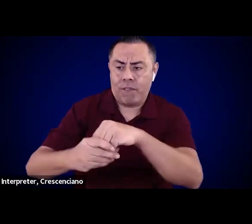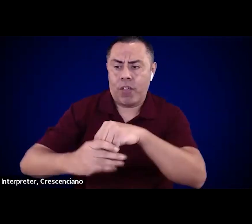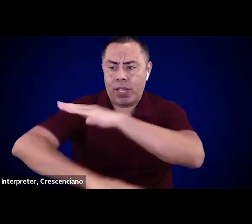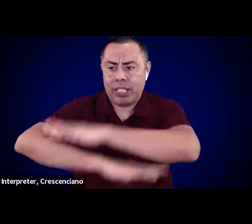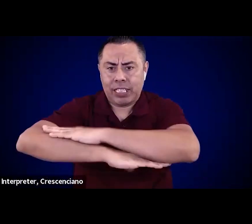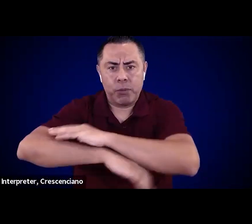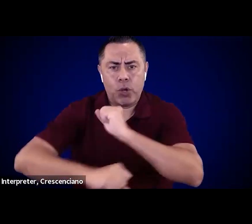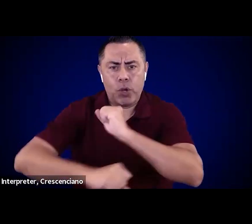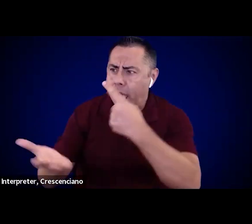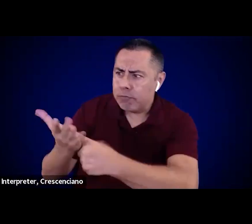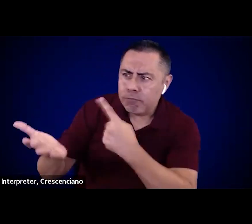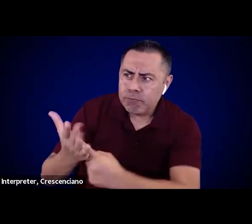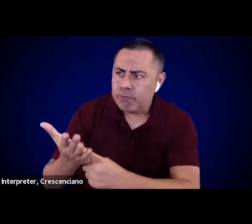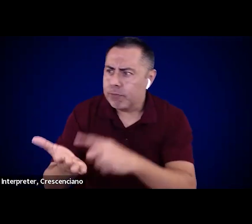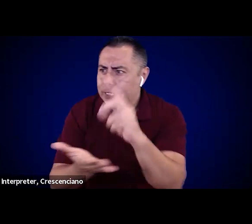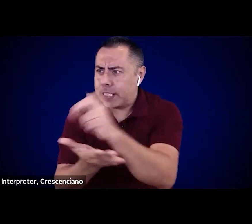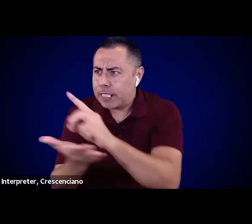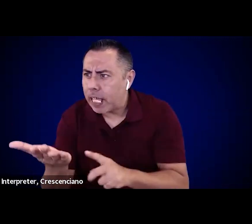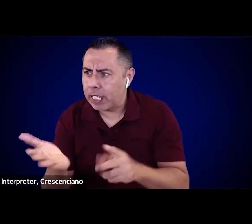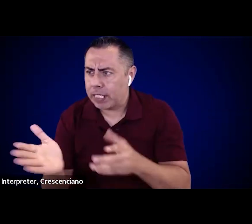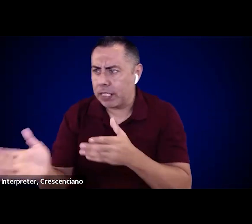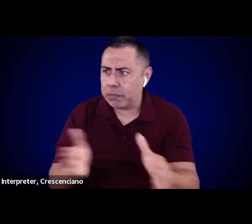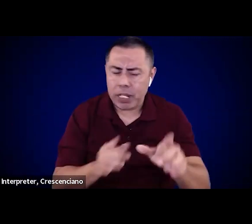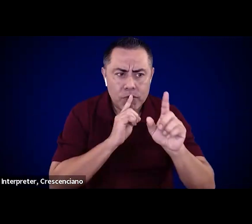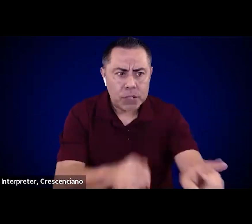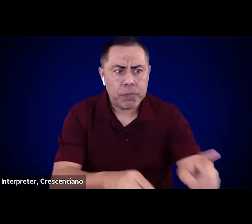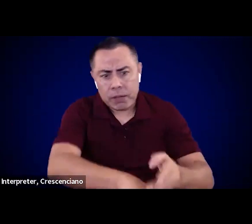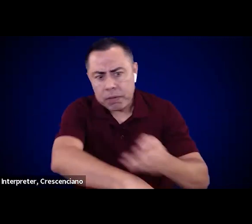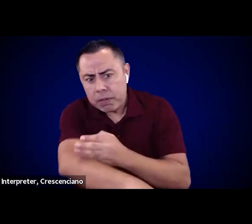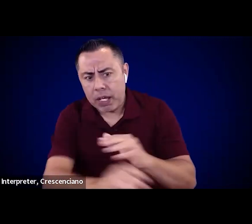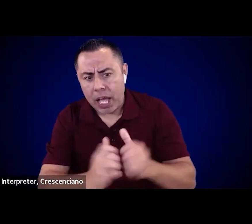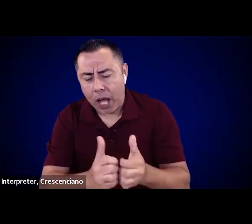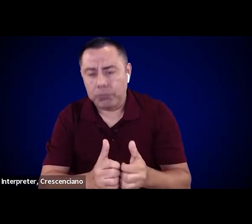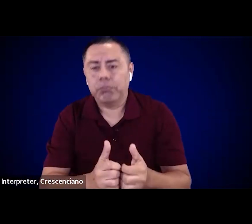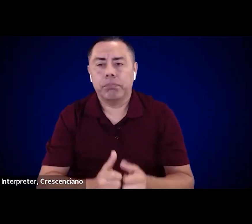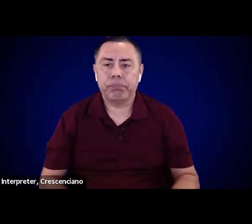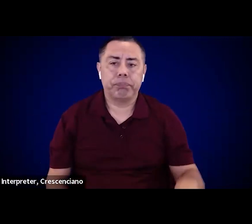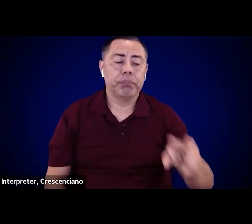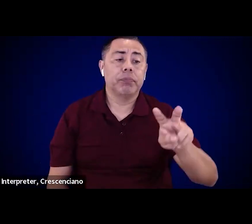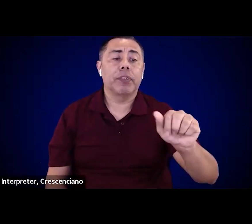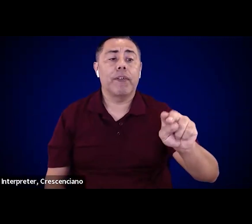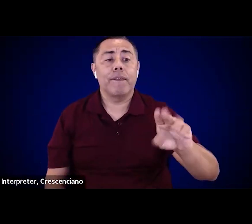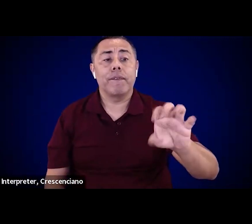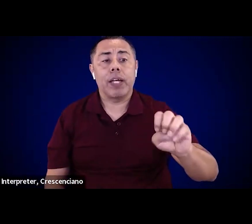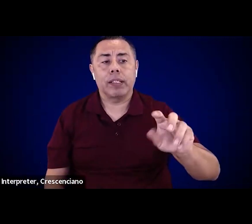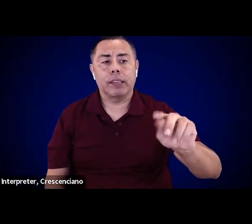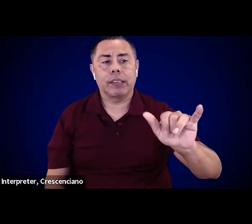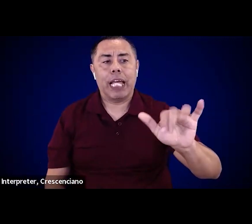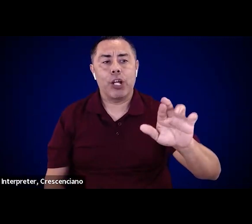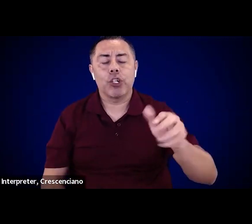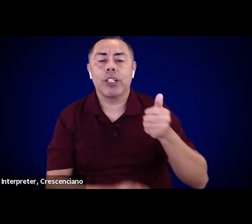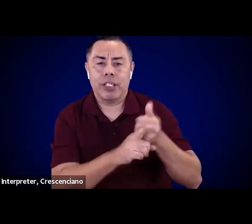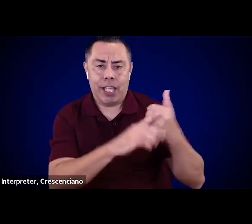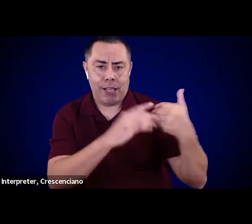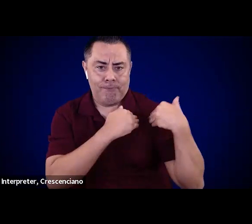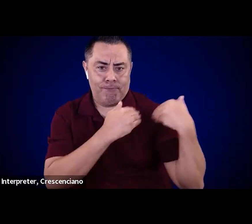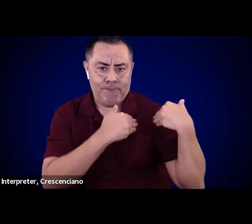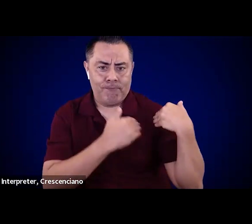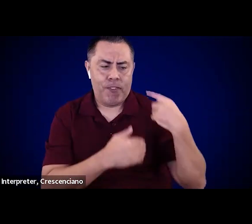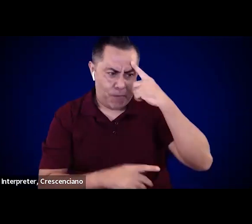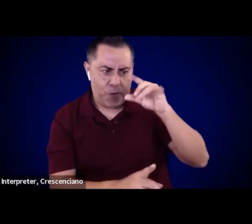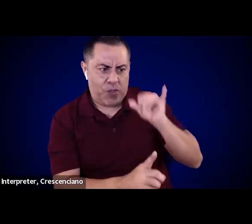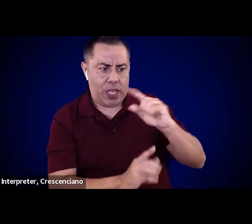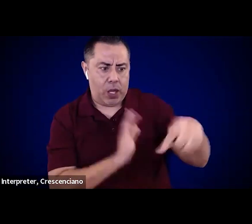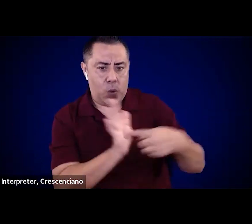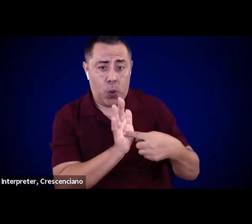plans and our responses and our recovery. Vance Taylor has fulfilled that role at CalOES